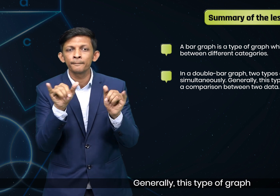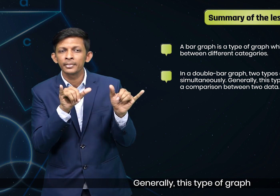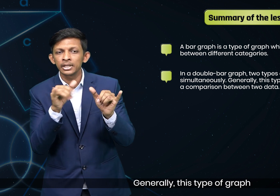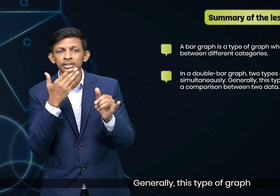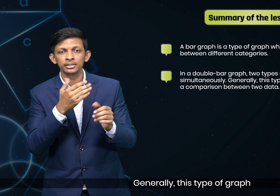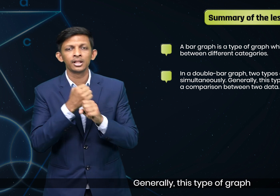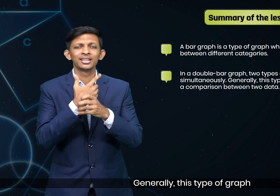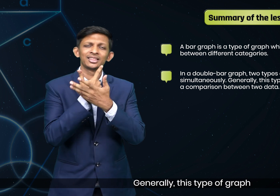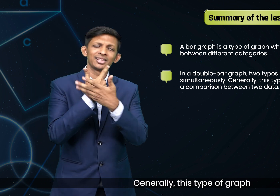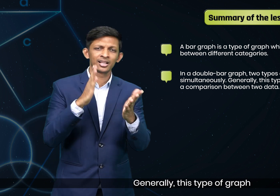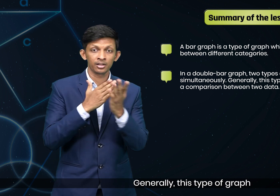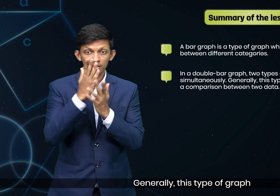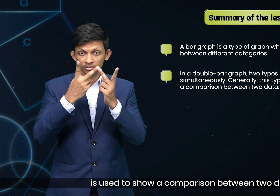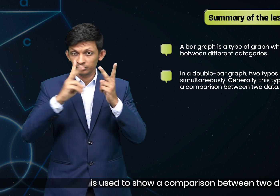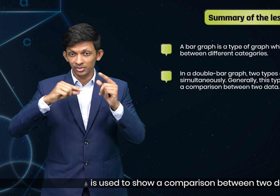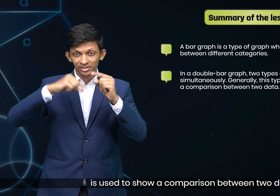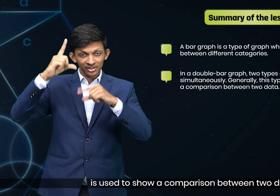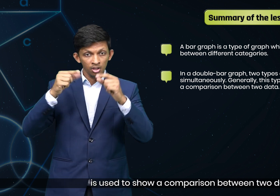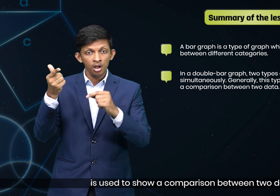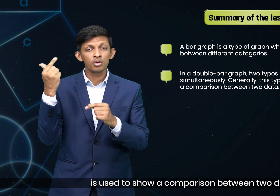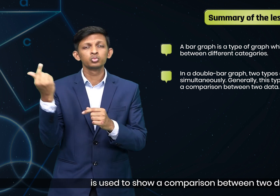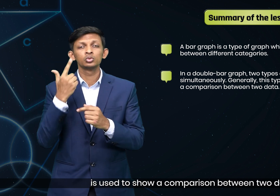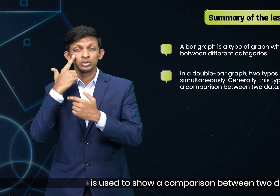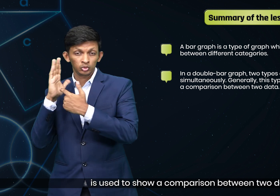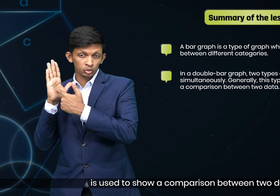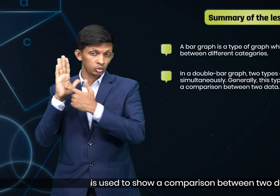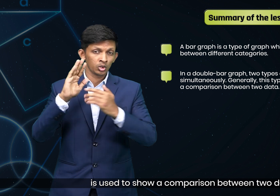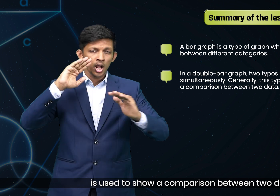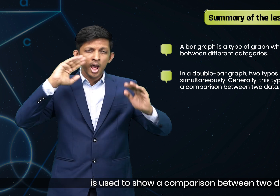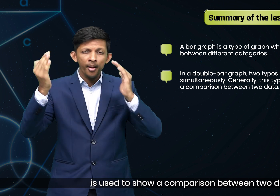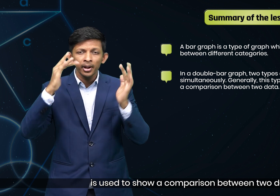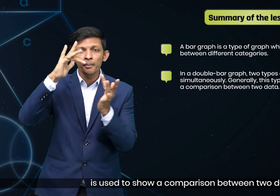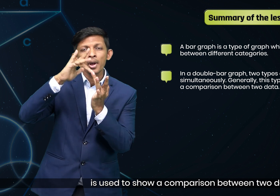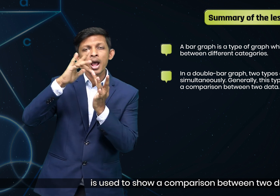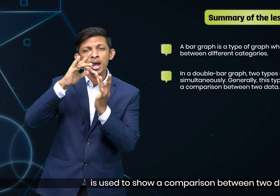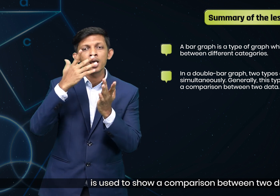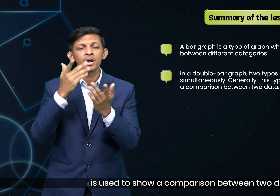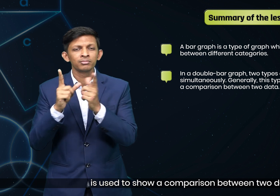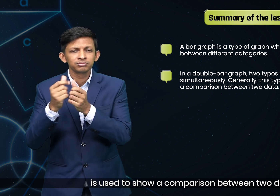Generally, this type of graph is used to show a comparison between two data.